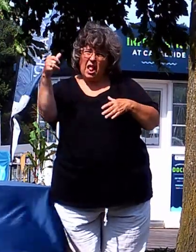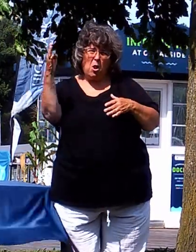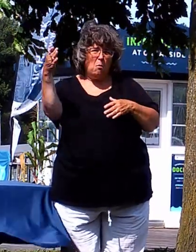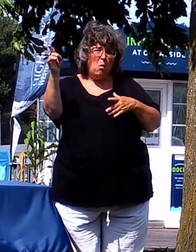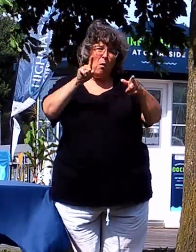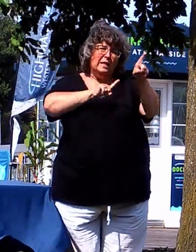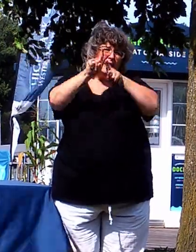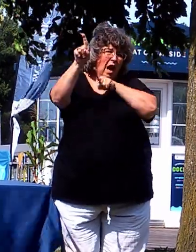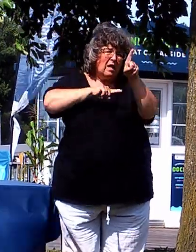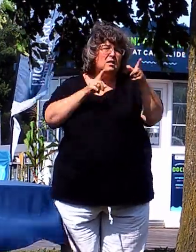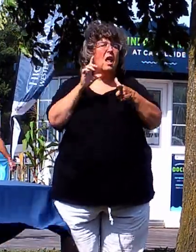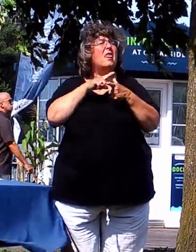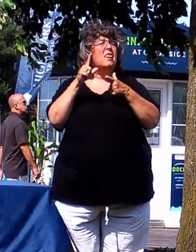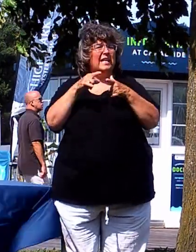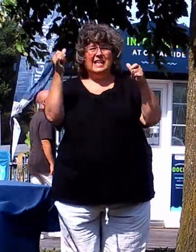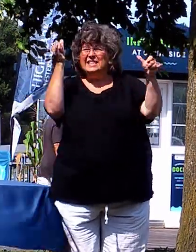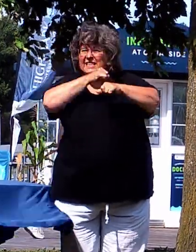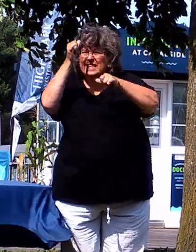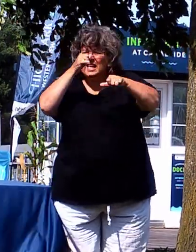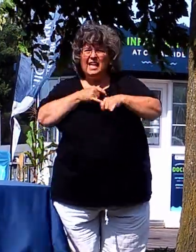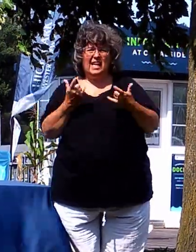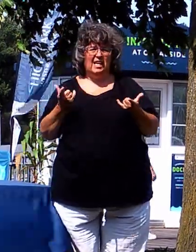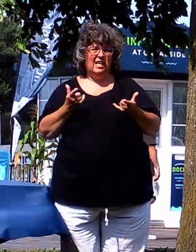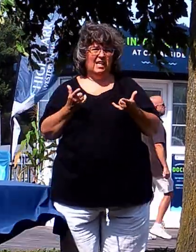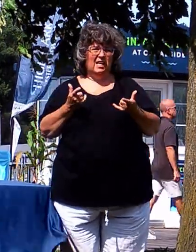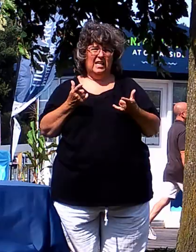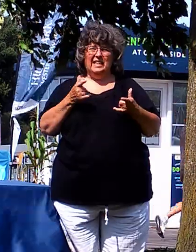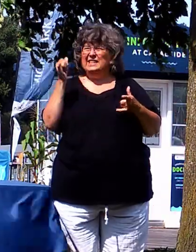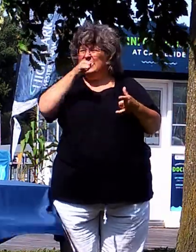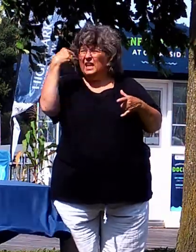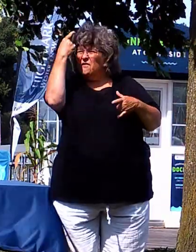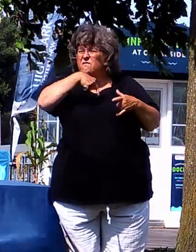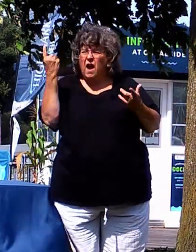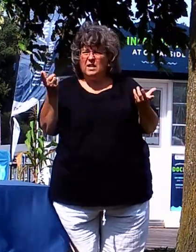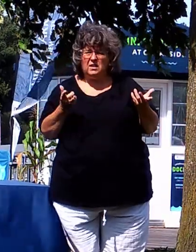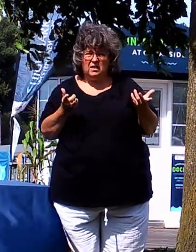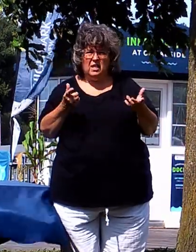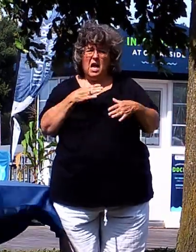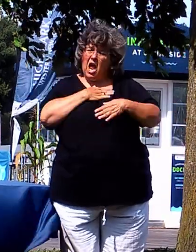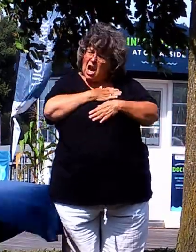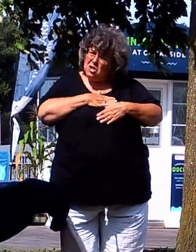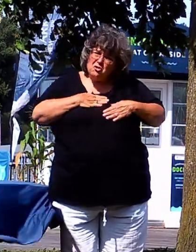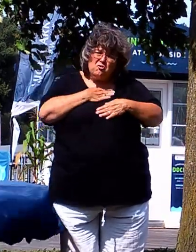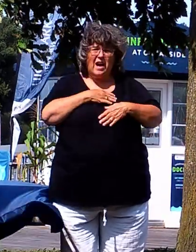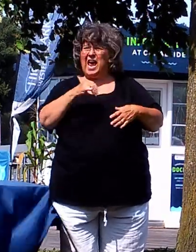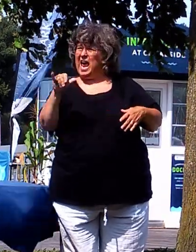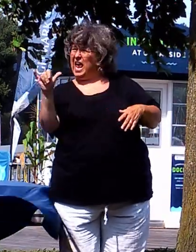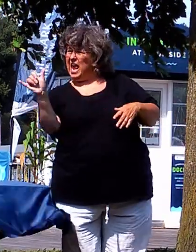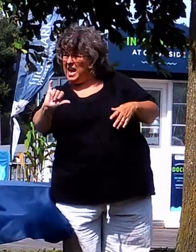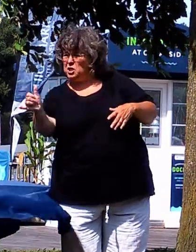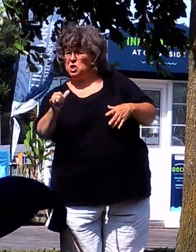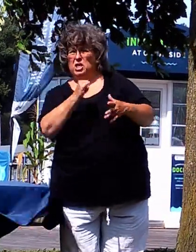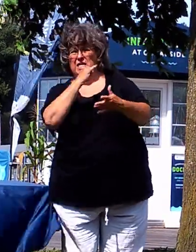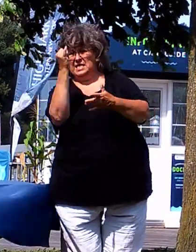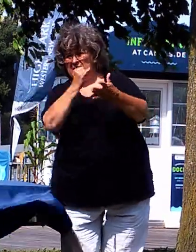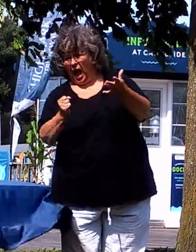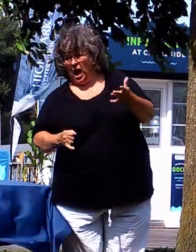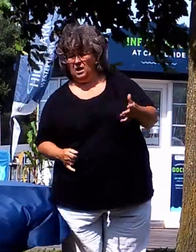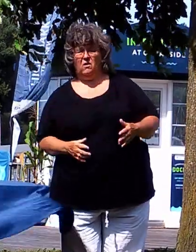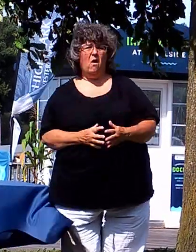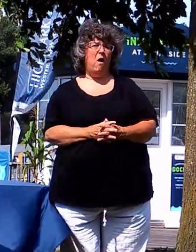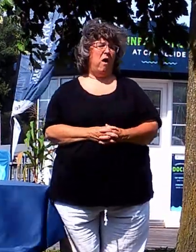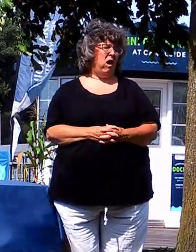and stars. And then silly-ish like goofy drawings he has. So he's really enjoying his ish style works of art.